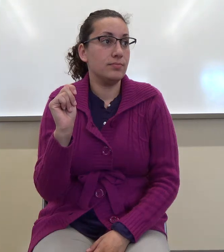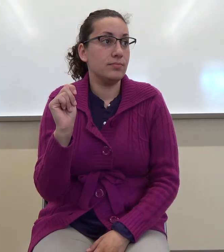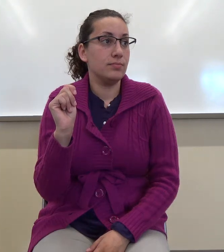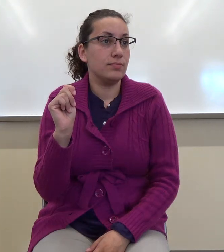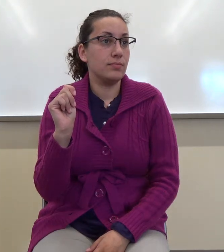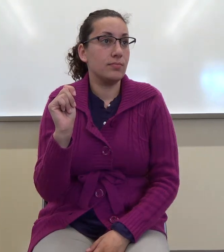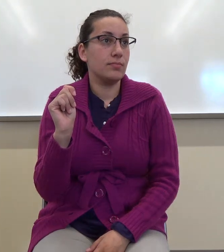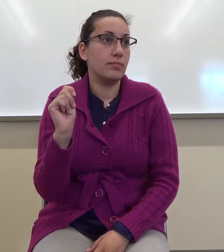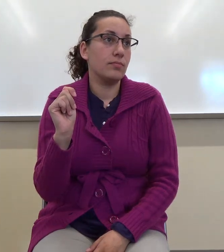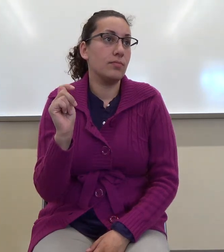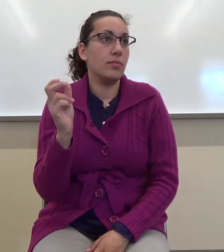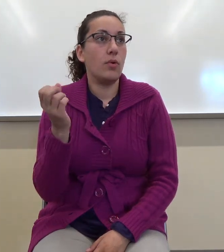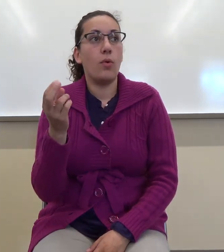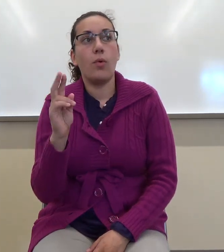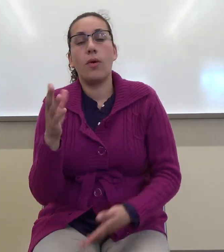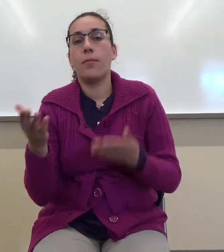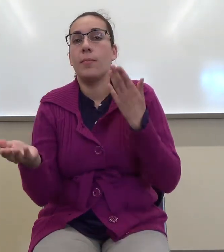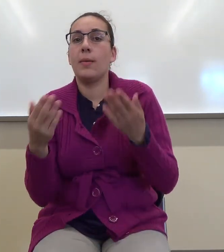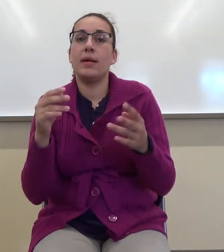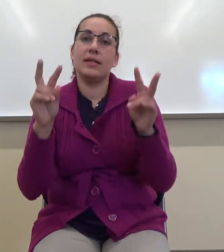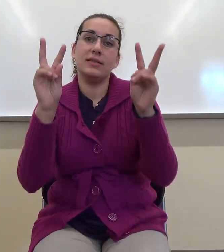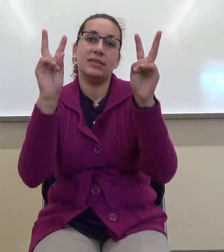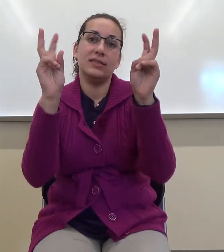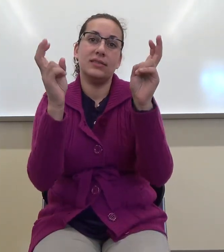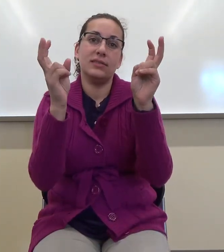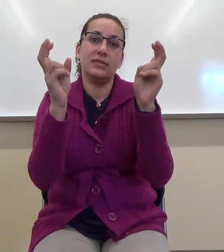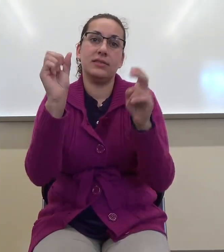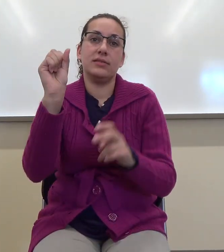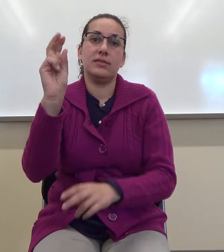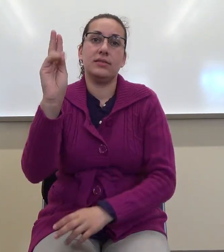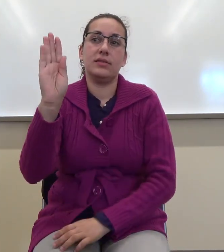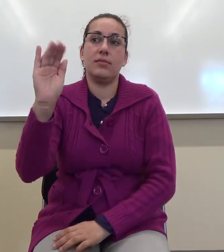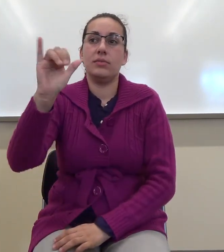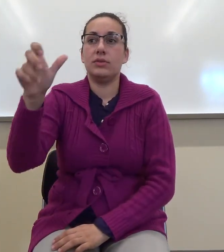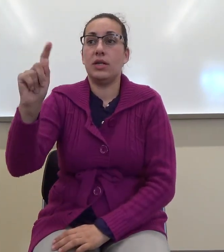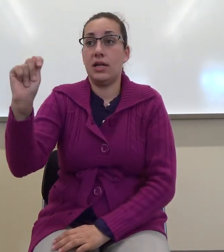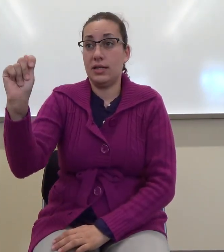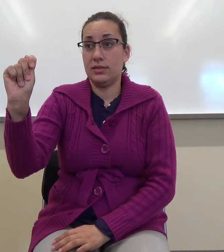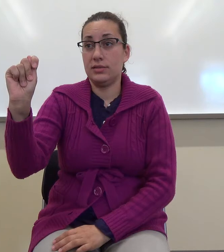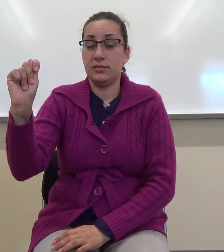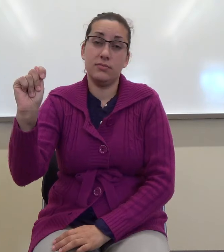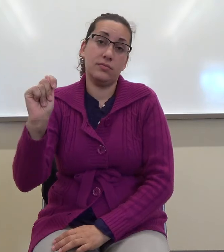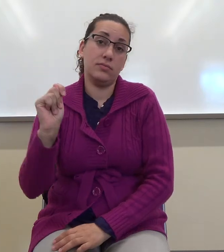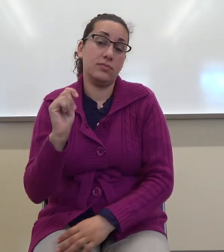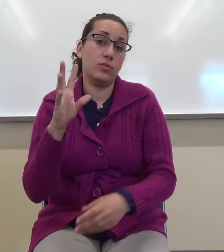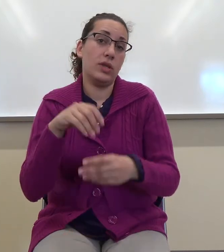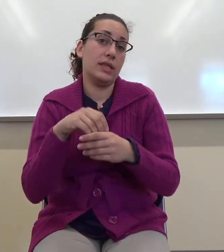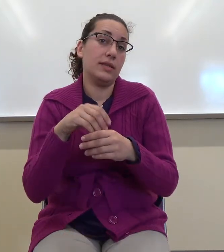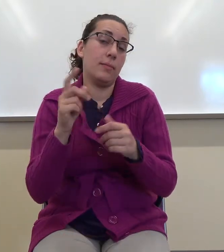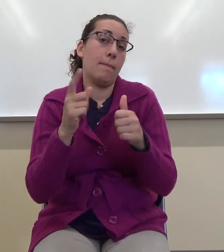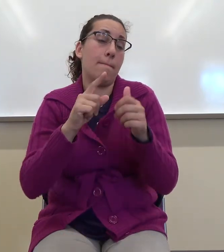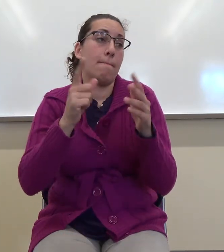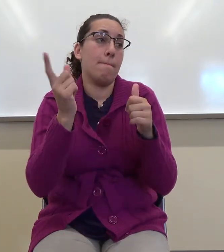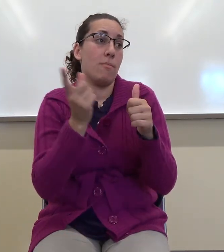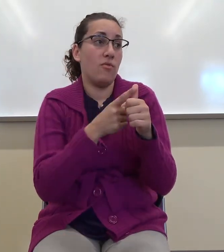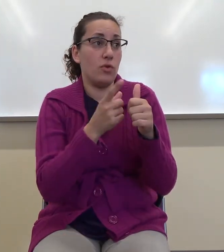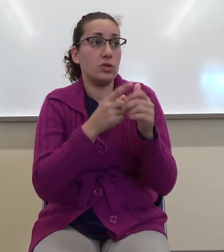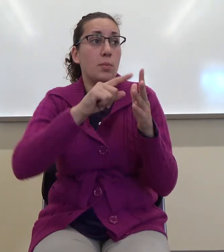the subject of the first sentence. Okay, is there a list of items? Okay, that's